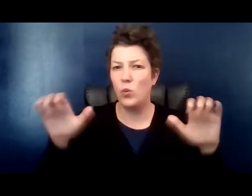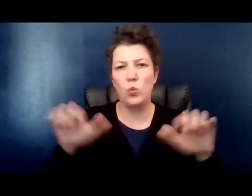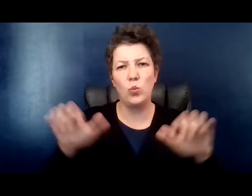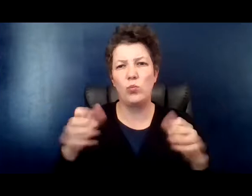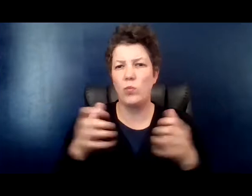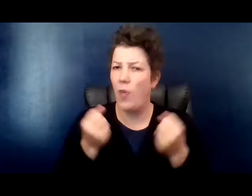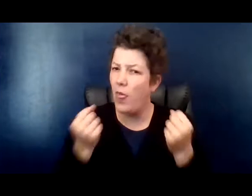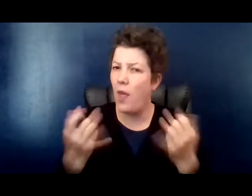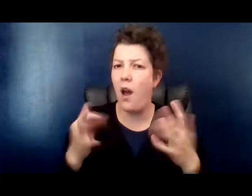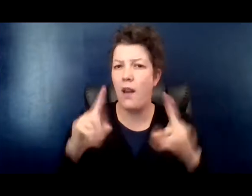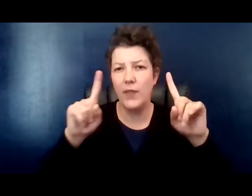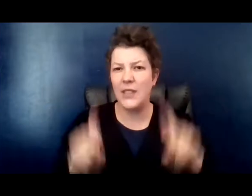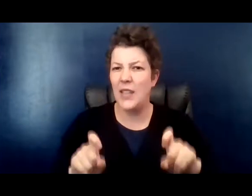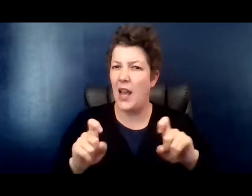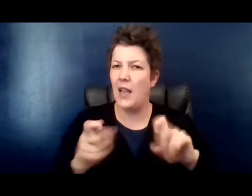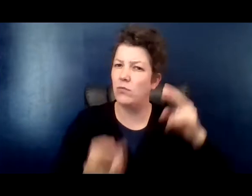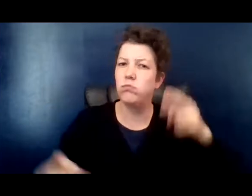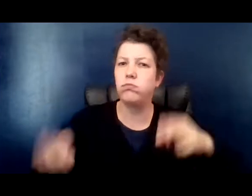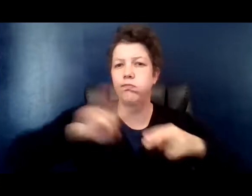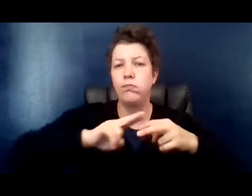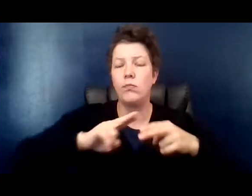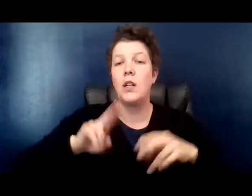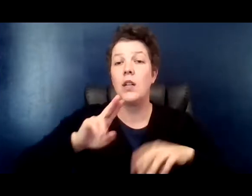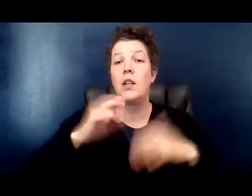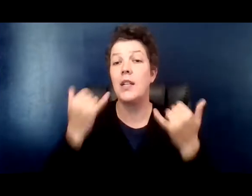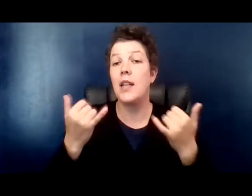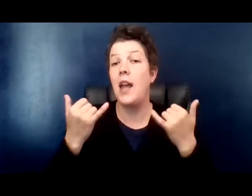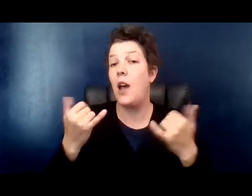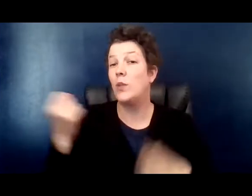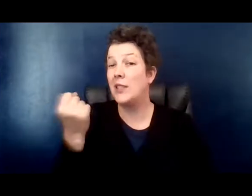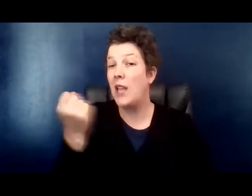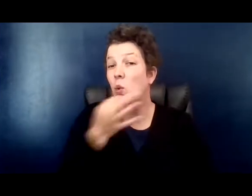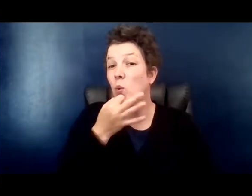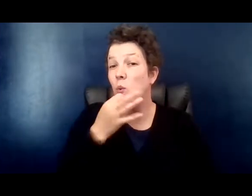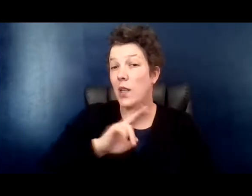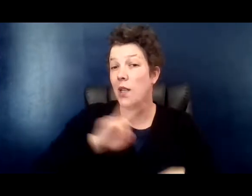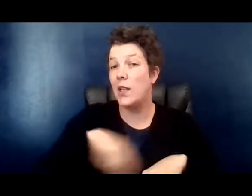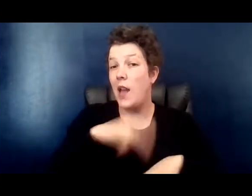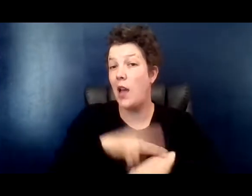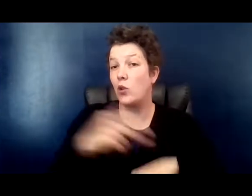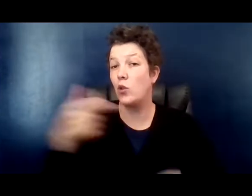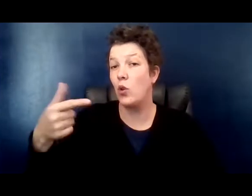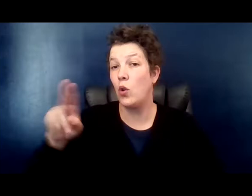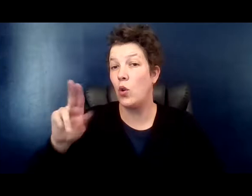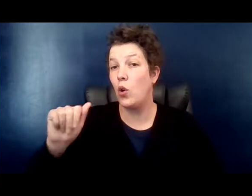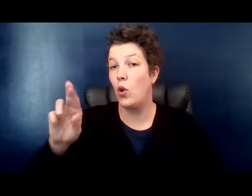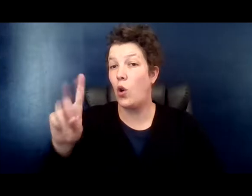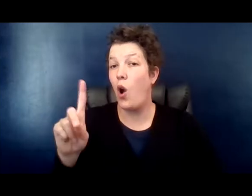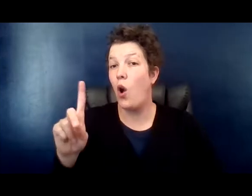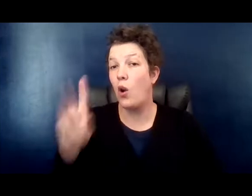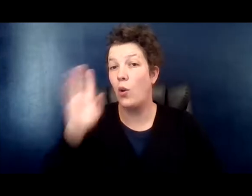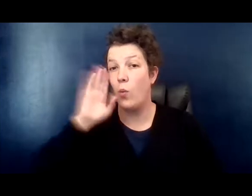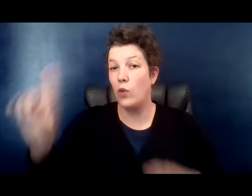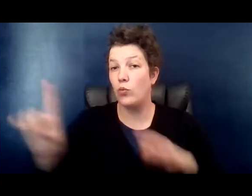now. We have the National Guard coming in here on Saturday. It's going to test Saturday and Sunday.